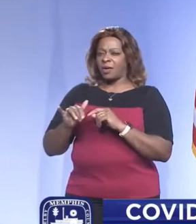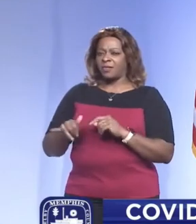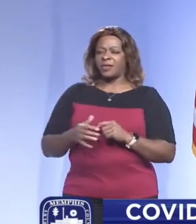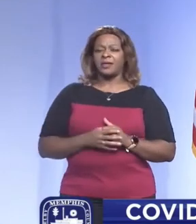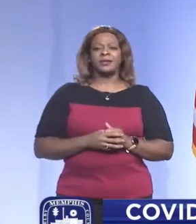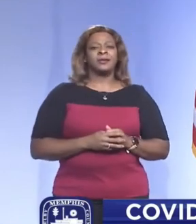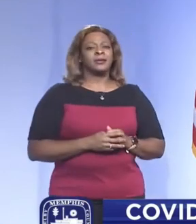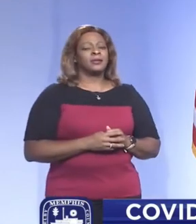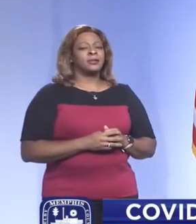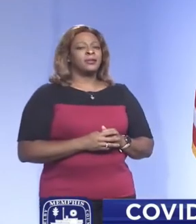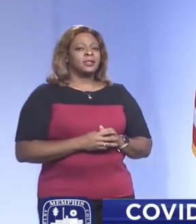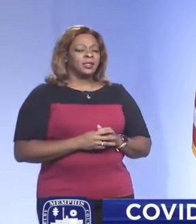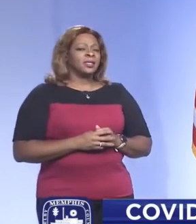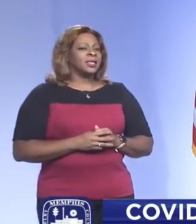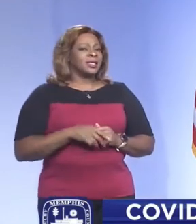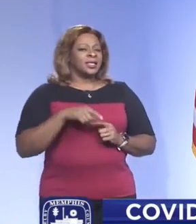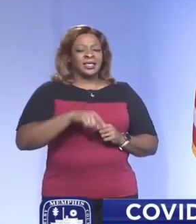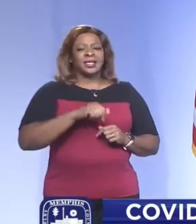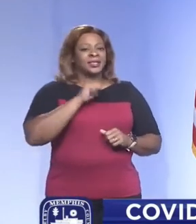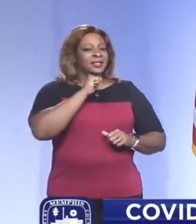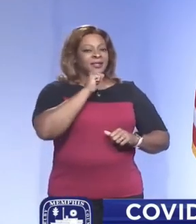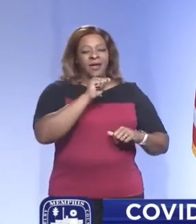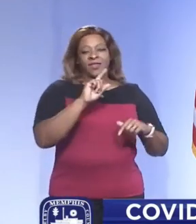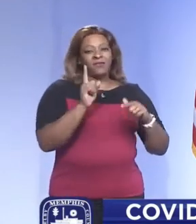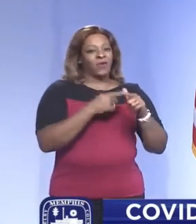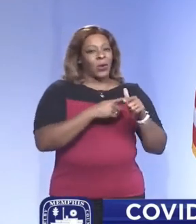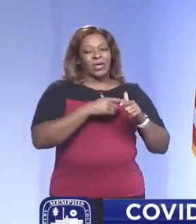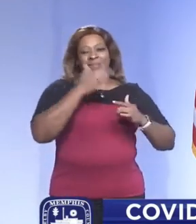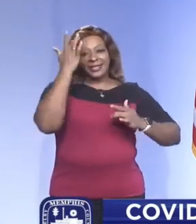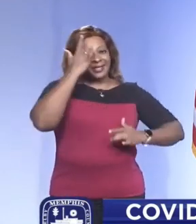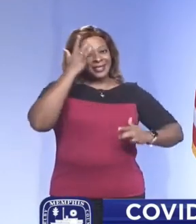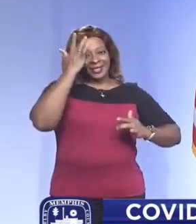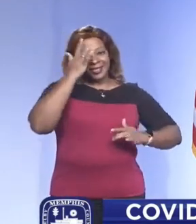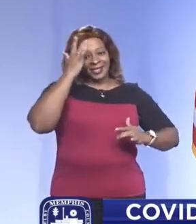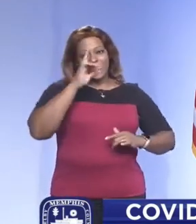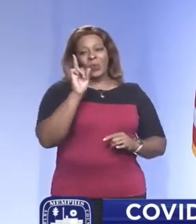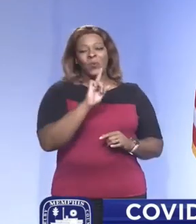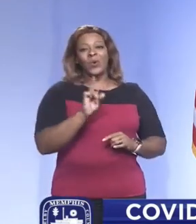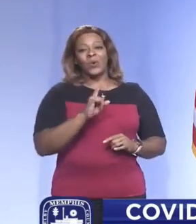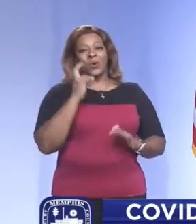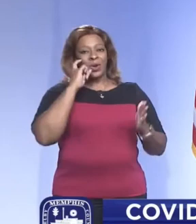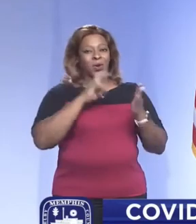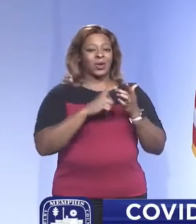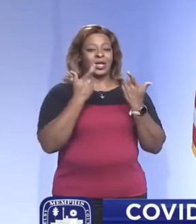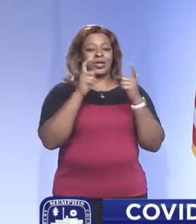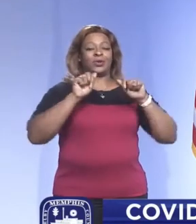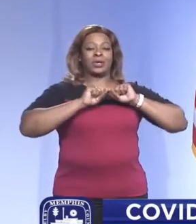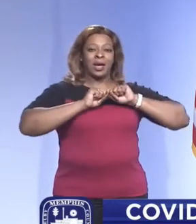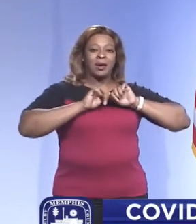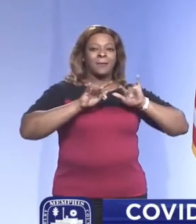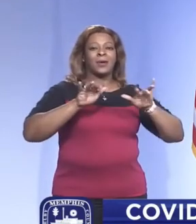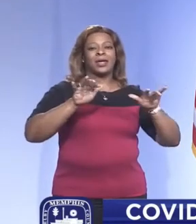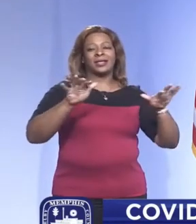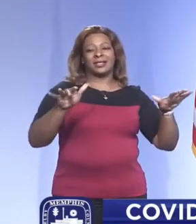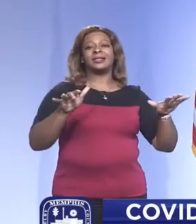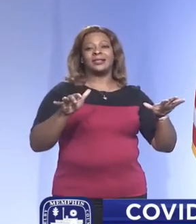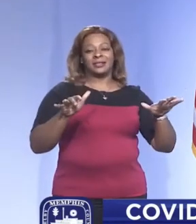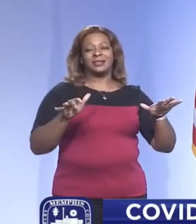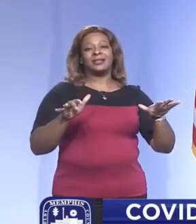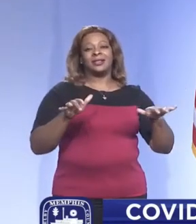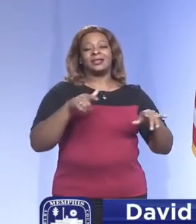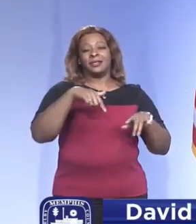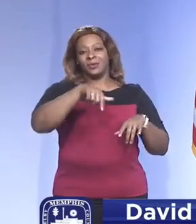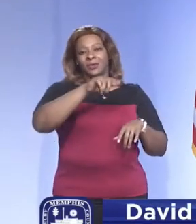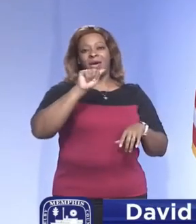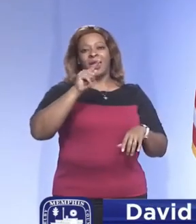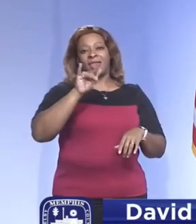Well, this isn't the first disease in which there have been outbreaks among, athletic